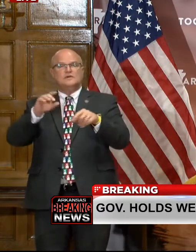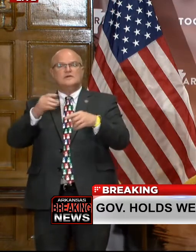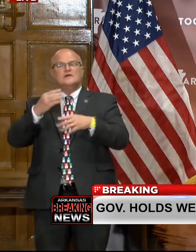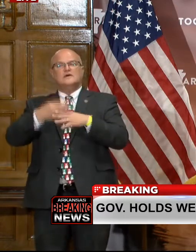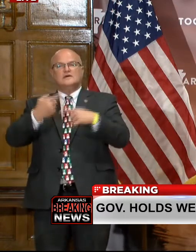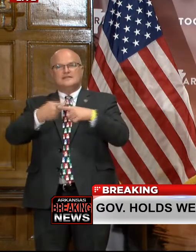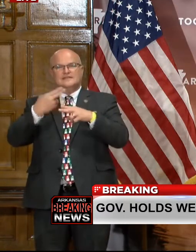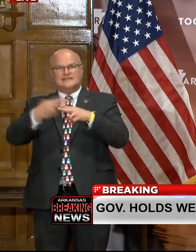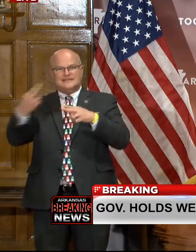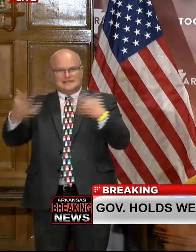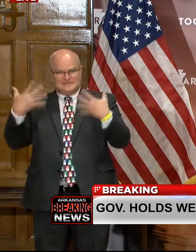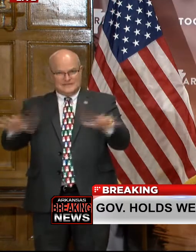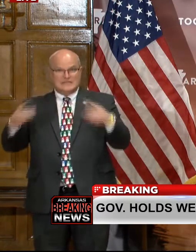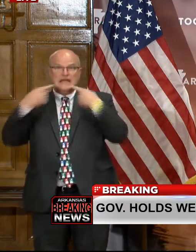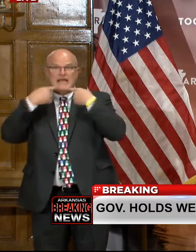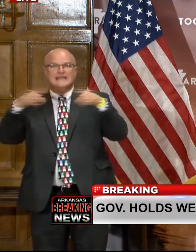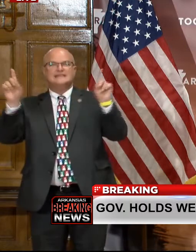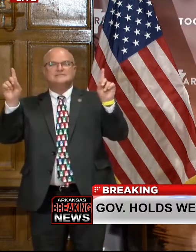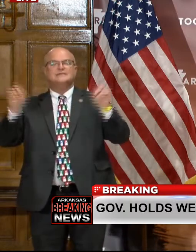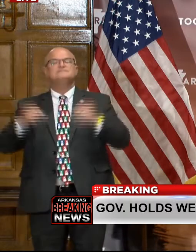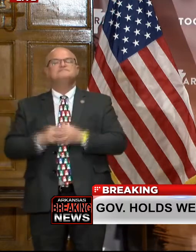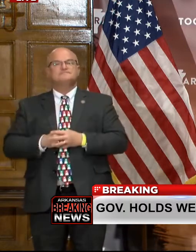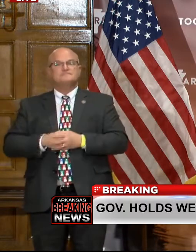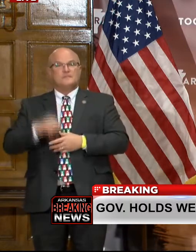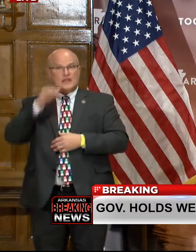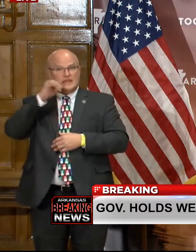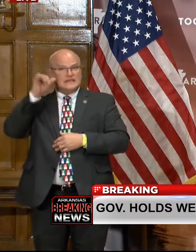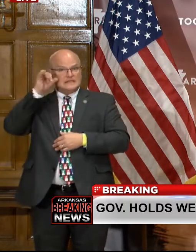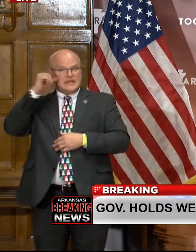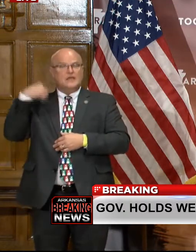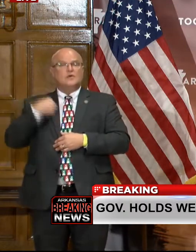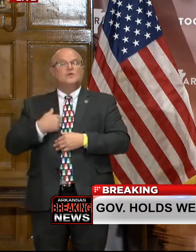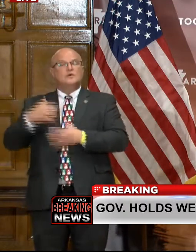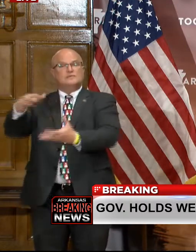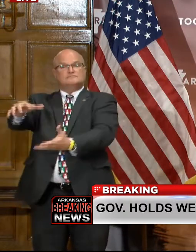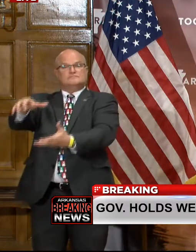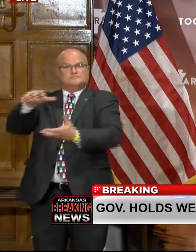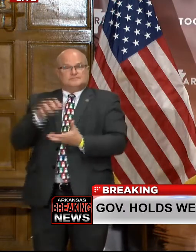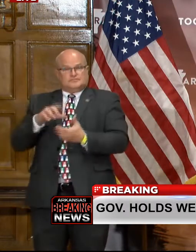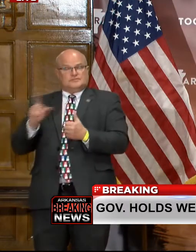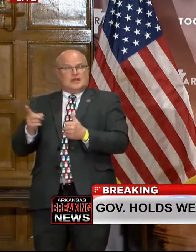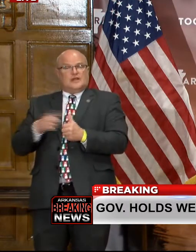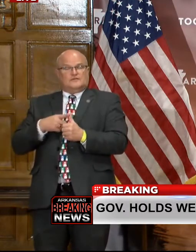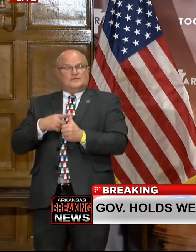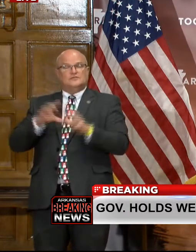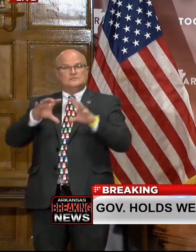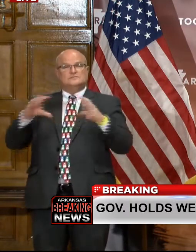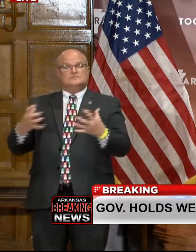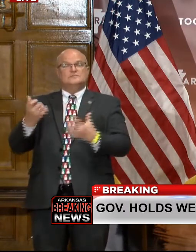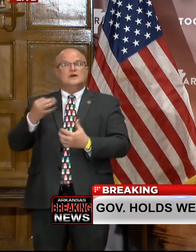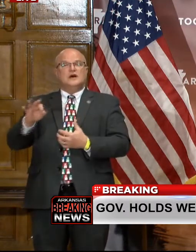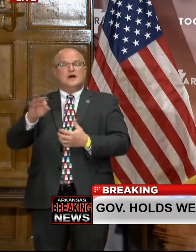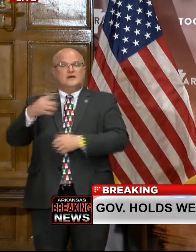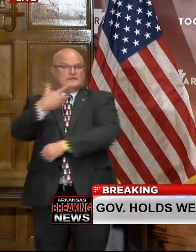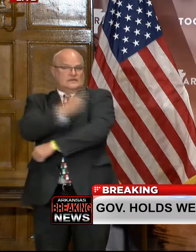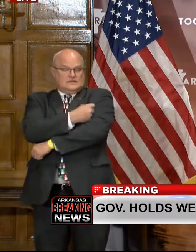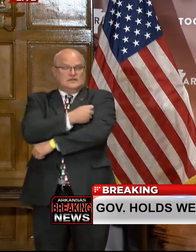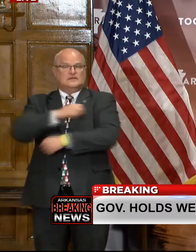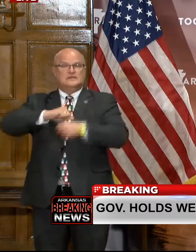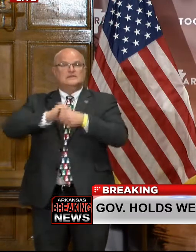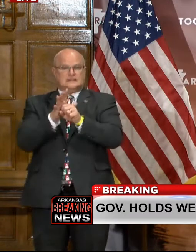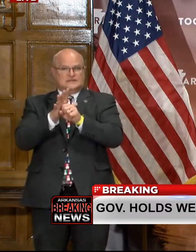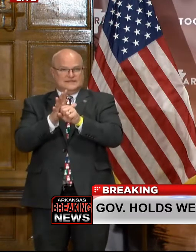an announcement. Yesterday, as everyone knows, we received our first shipment of the